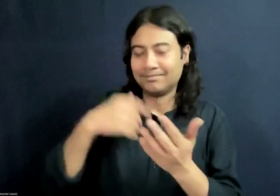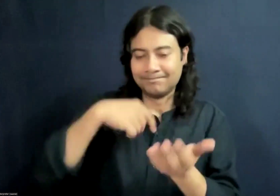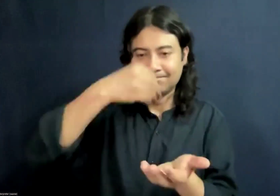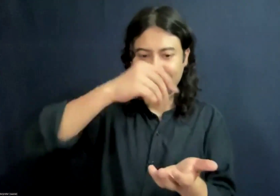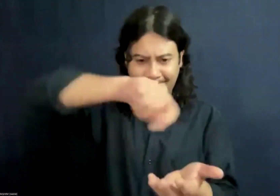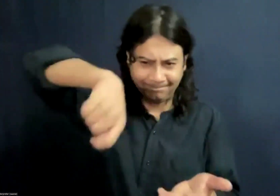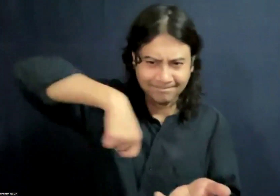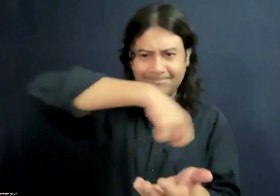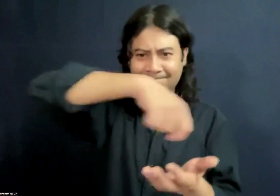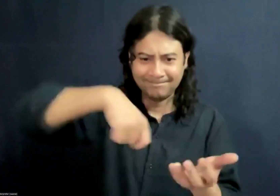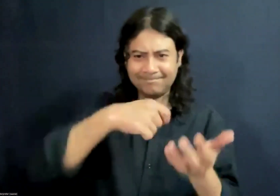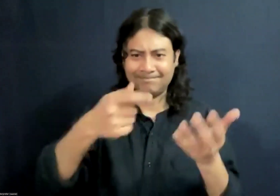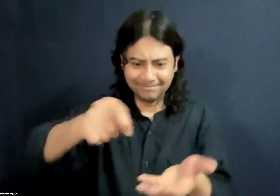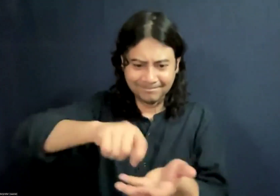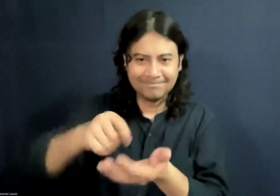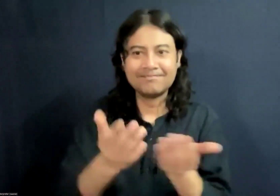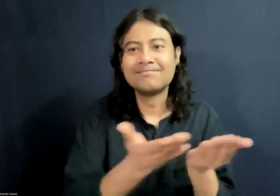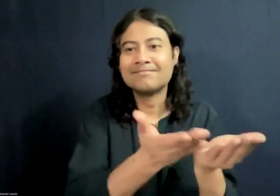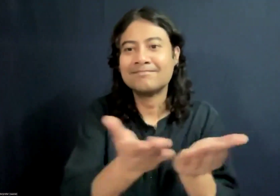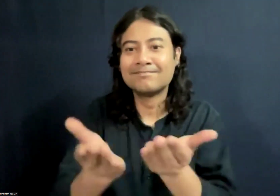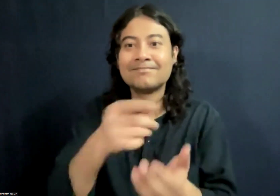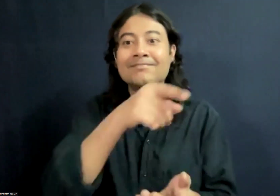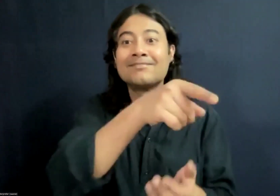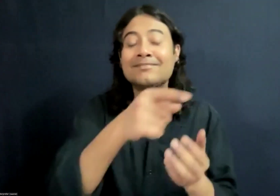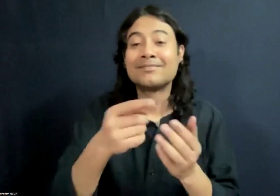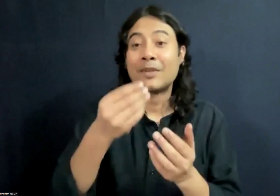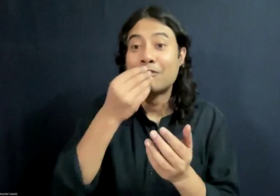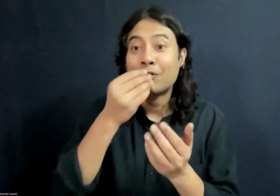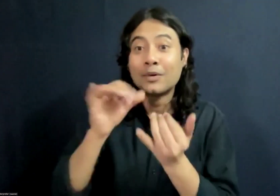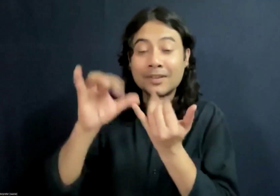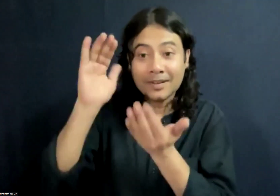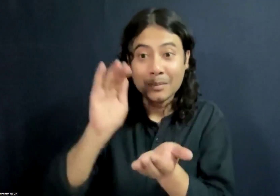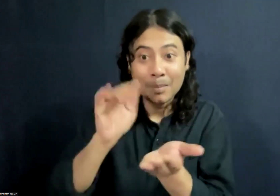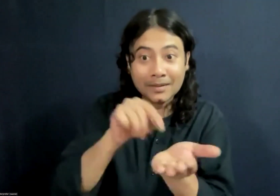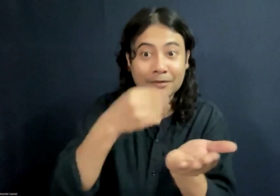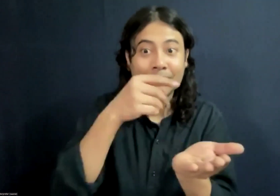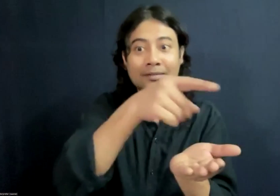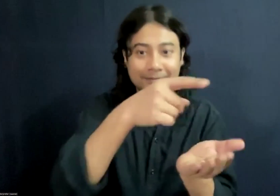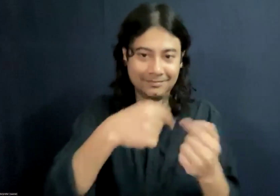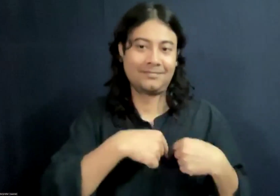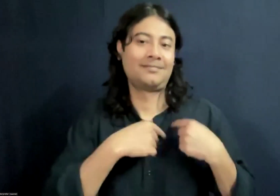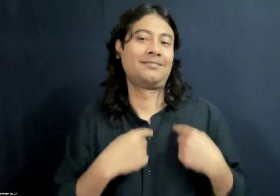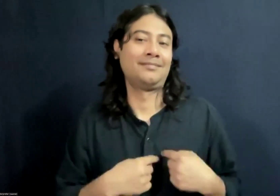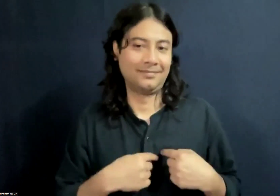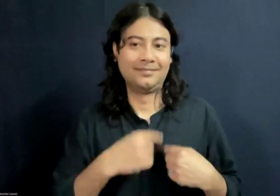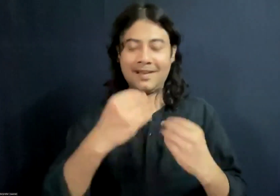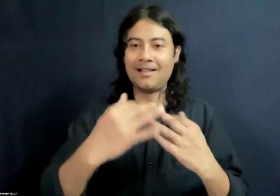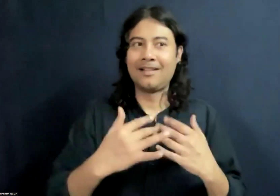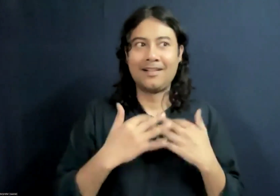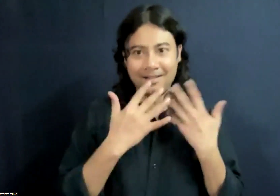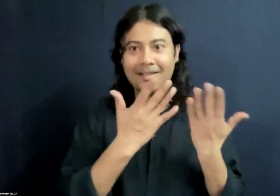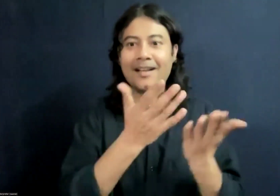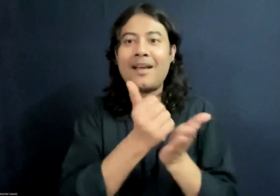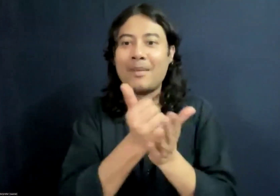with your hard-earned money, whether it is PF or gratuity or whatever, it is entirely up to you. But yes,